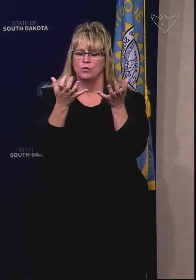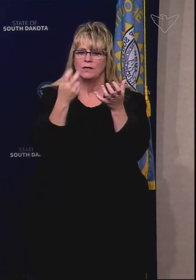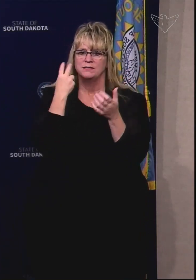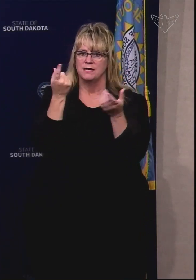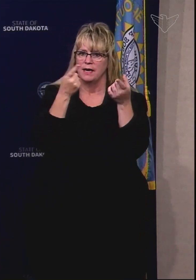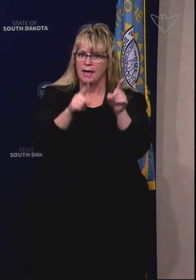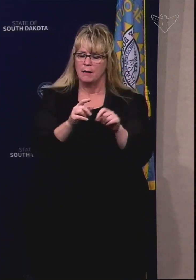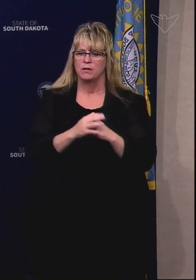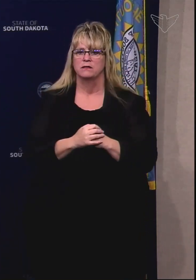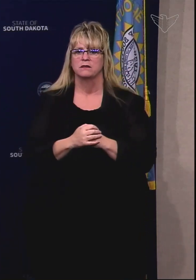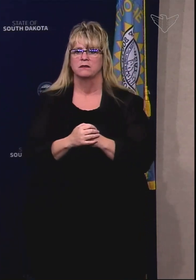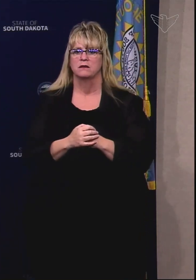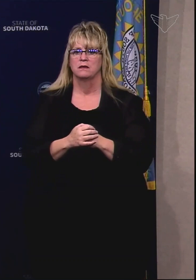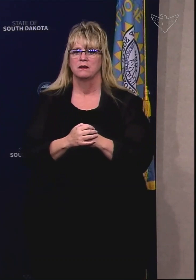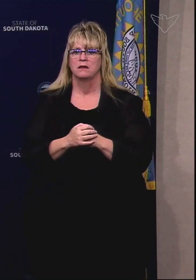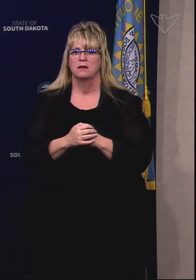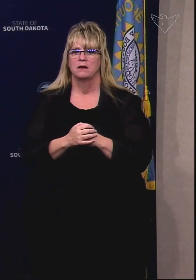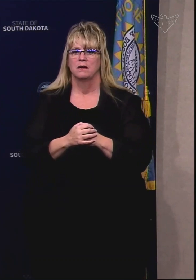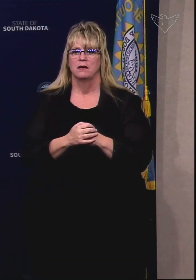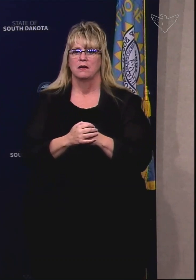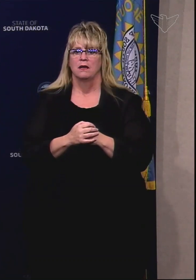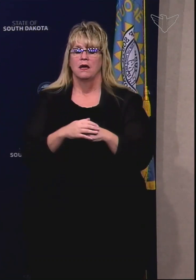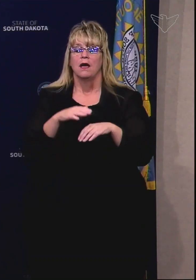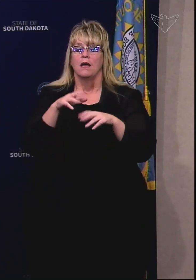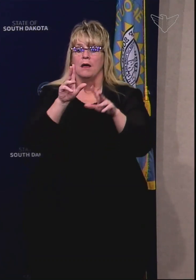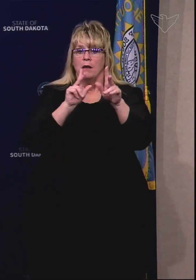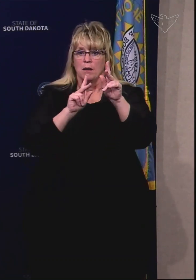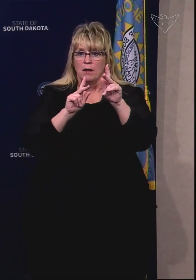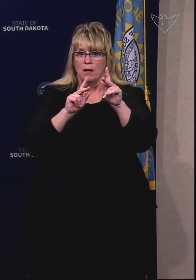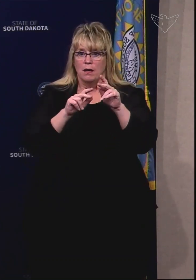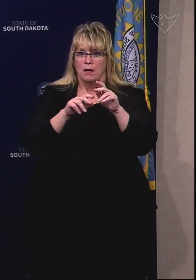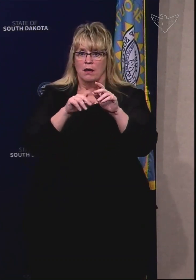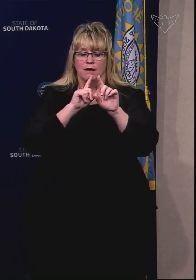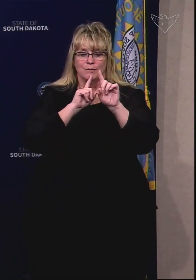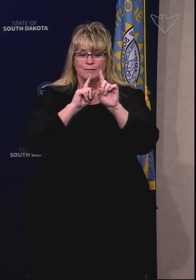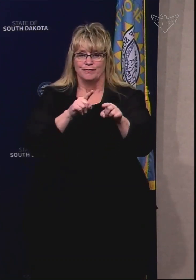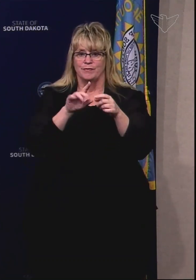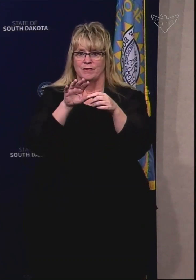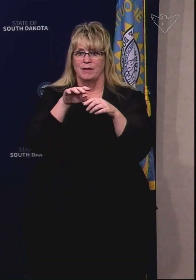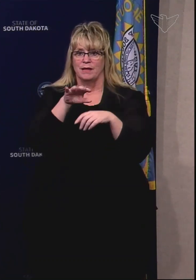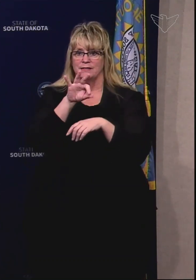want. Now, one-liners on social media are not the answer.